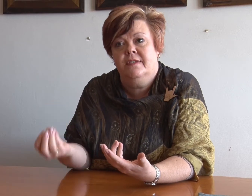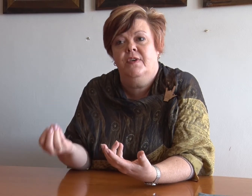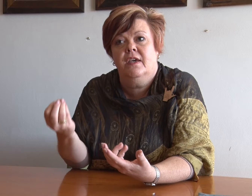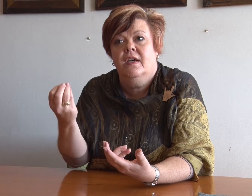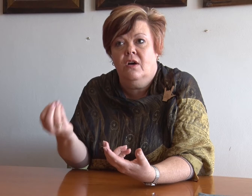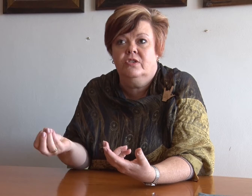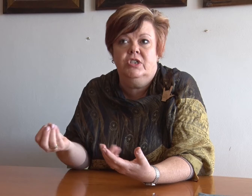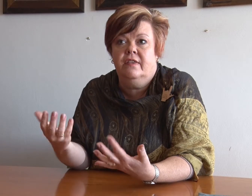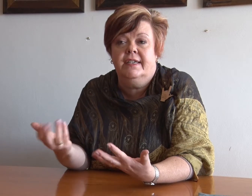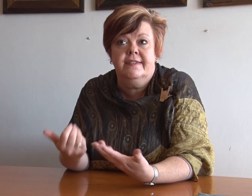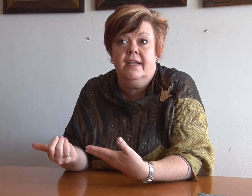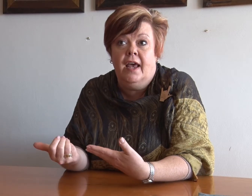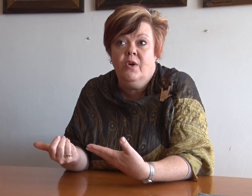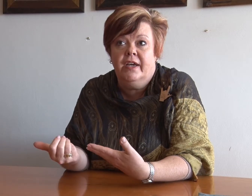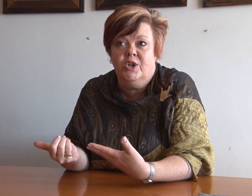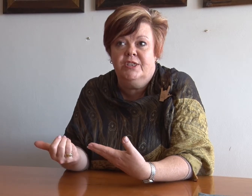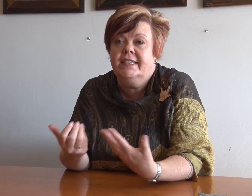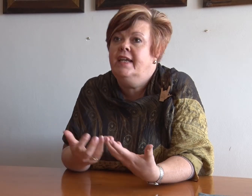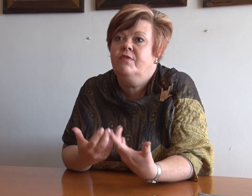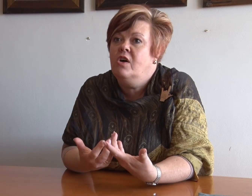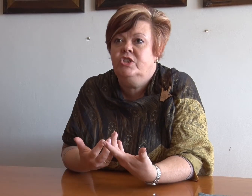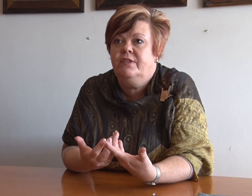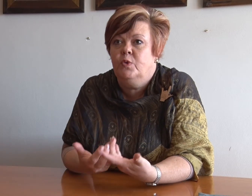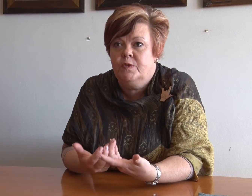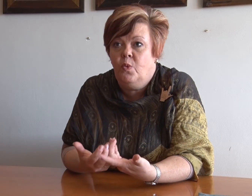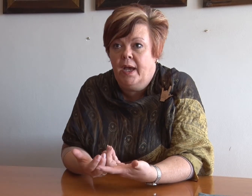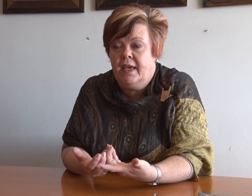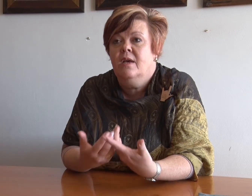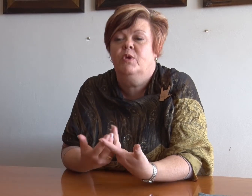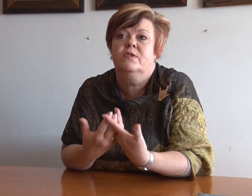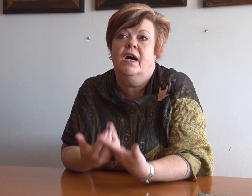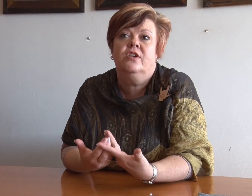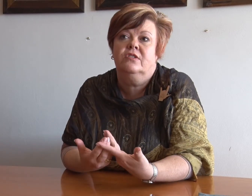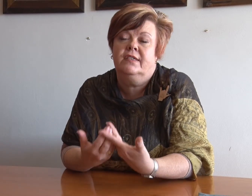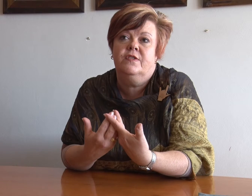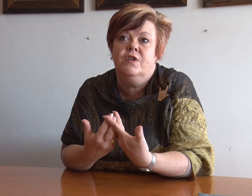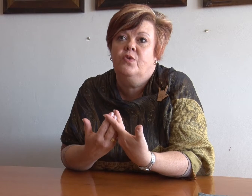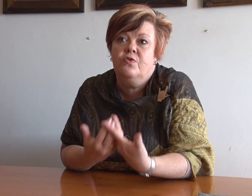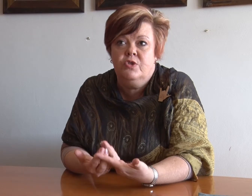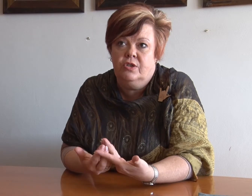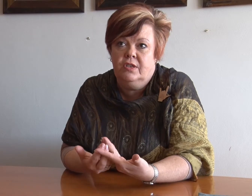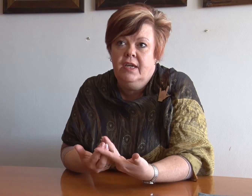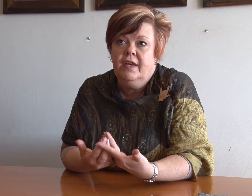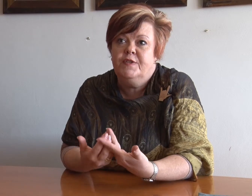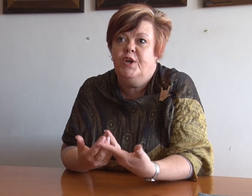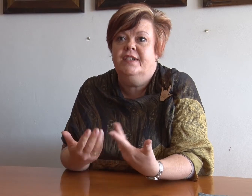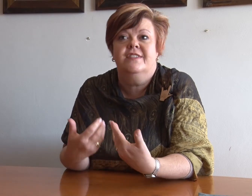specific culture that doesn't allow eye contact. In deaf culture, it falls away because eye contact is so crucial. So it does not